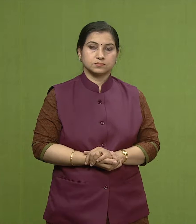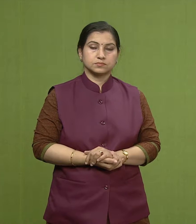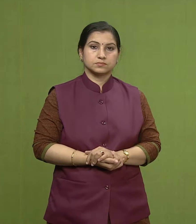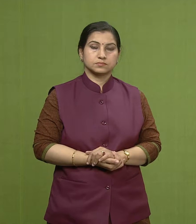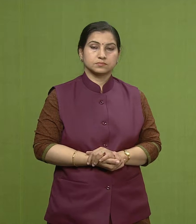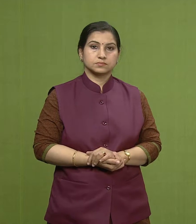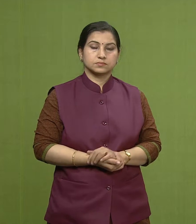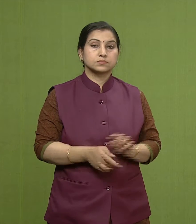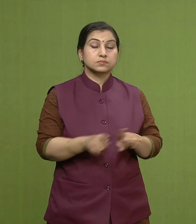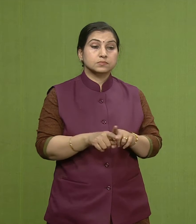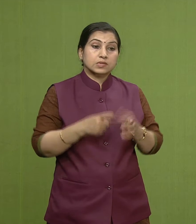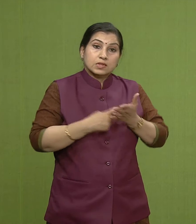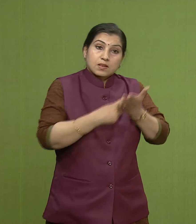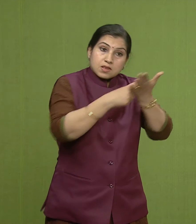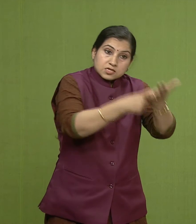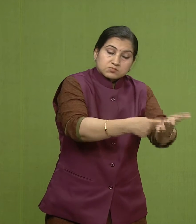Maintain mutually respectful behavior.